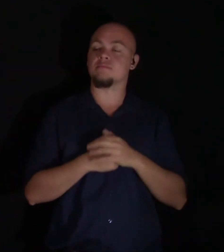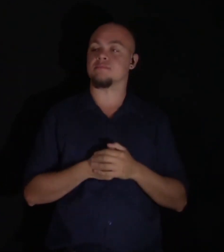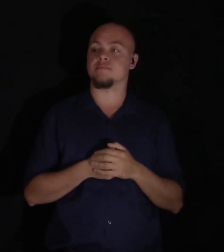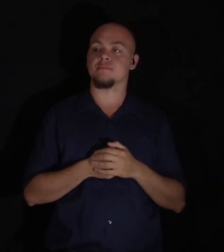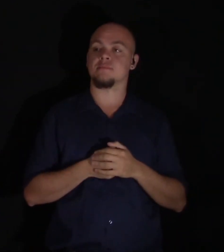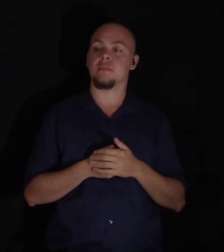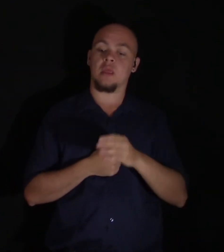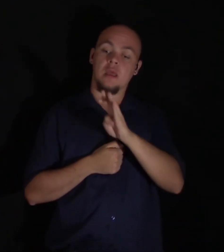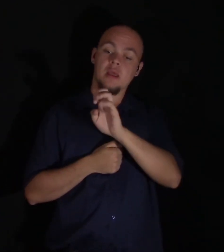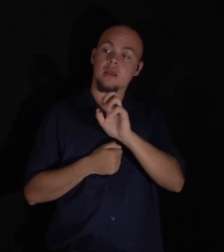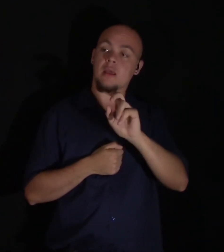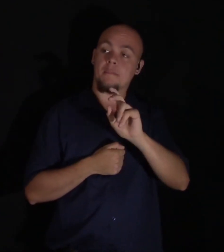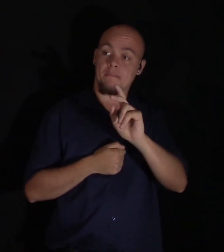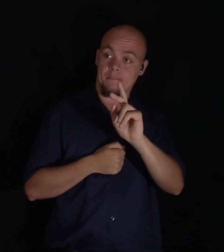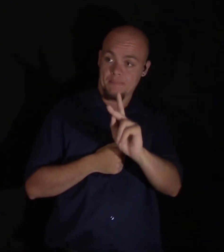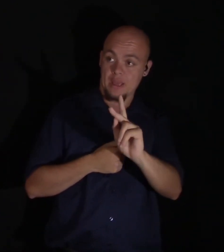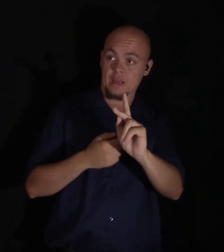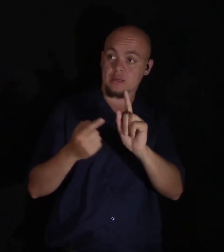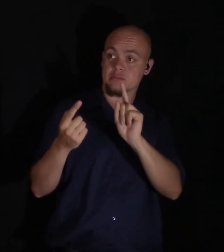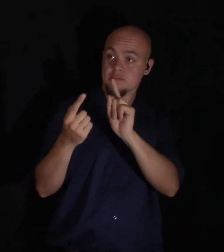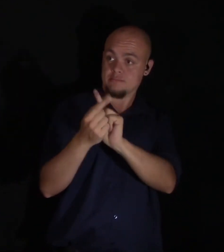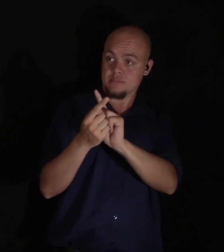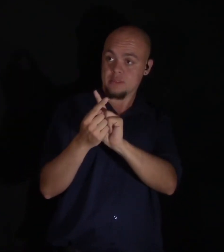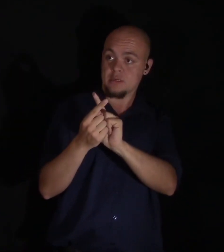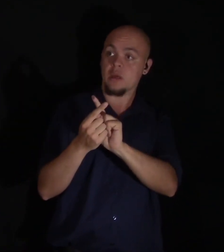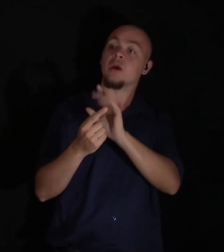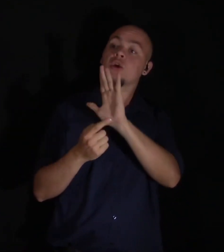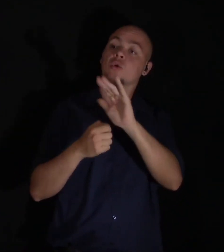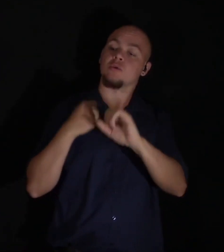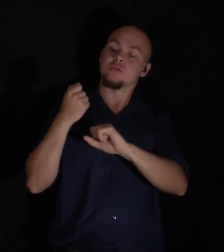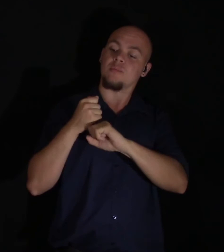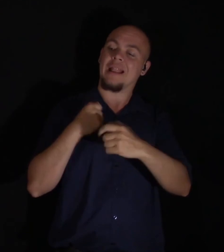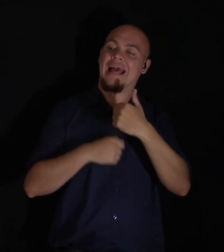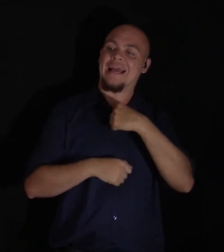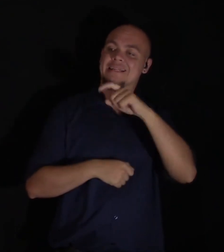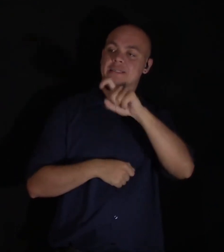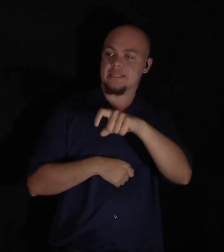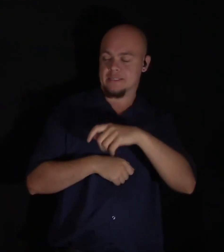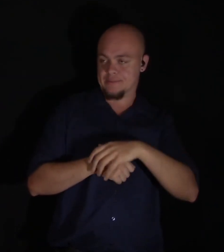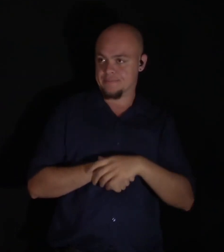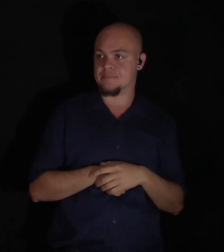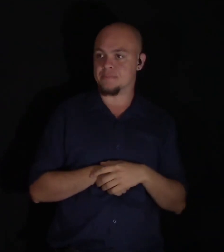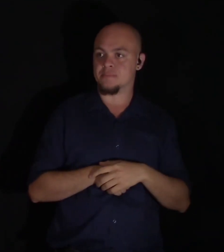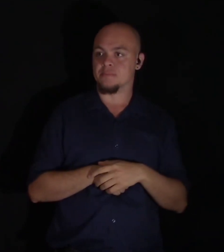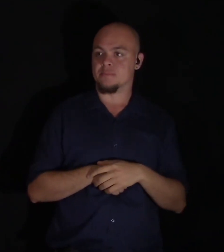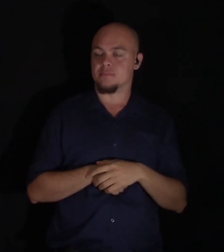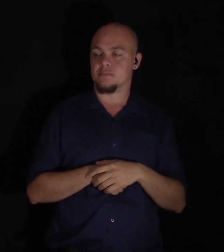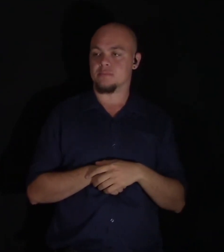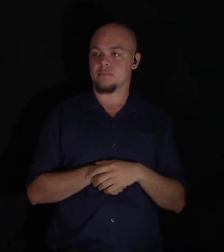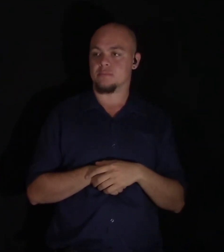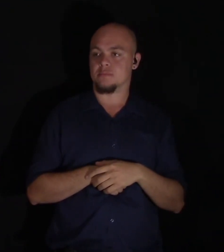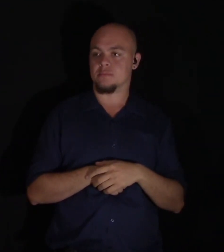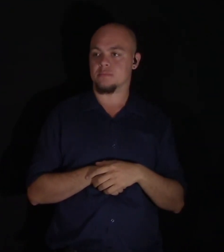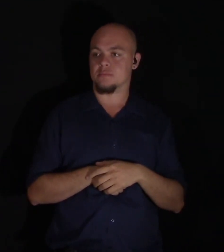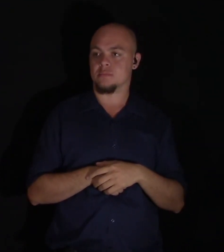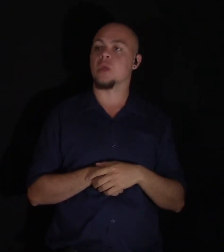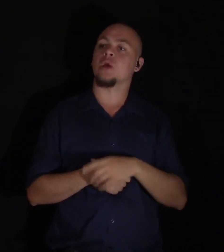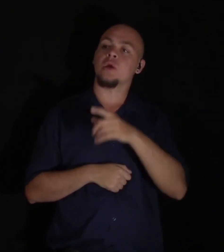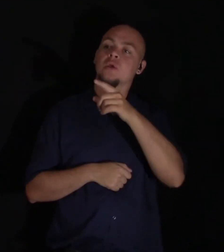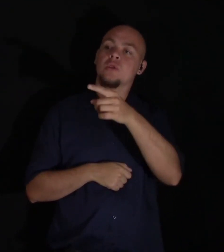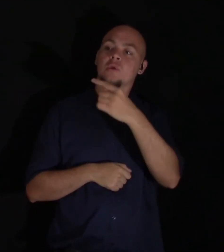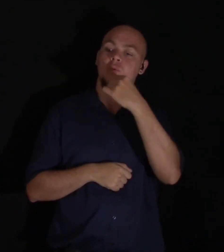came back to see you, needing your support. It hurt me to be told that